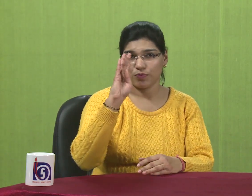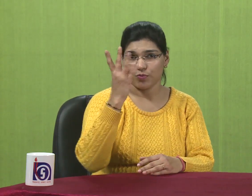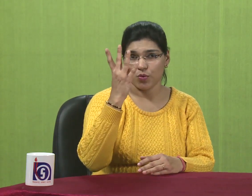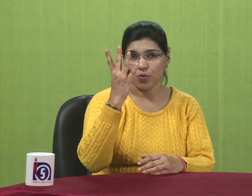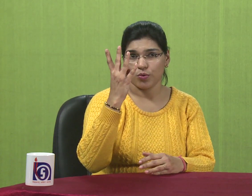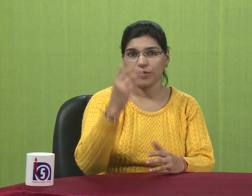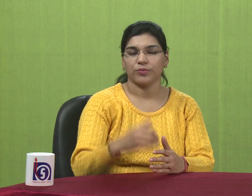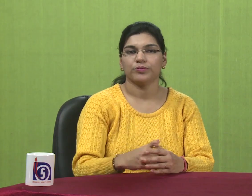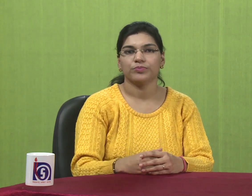Fourth is